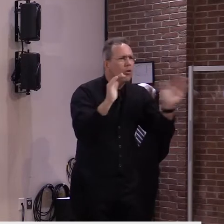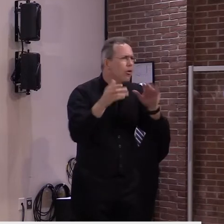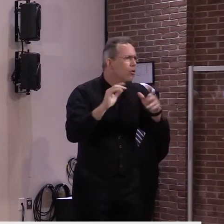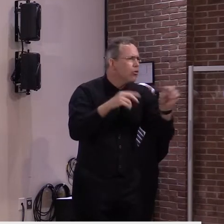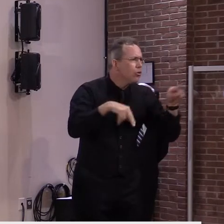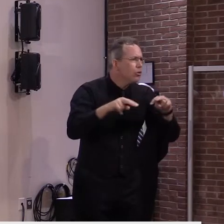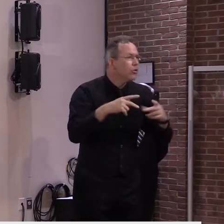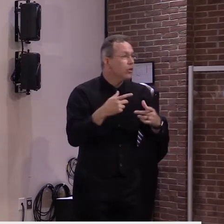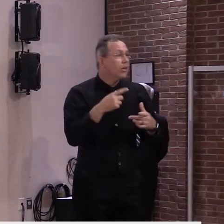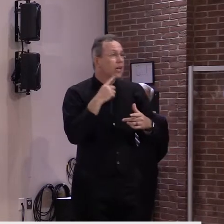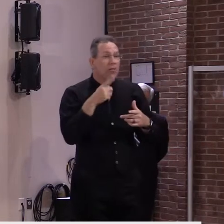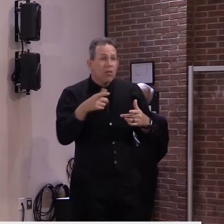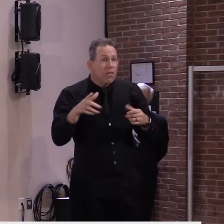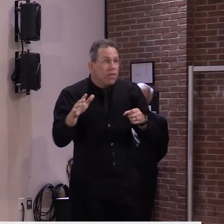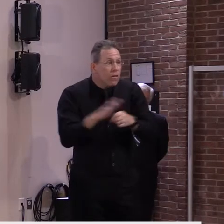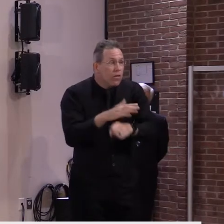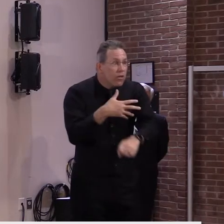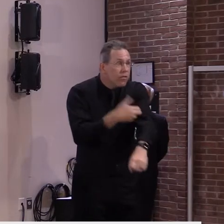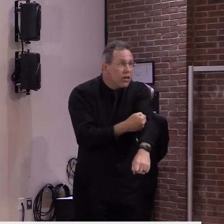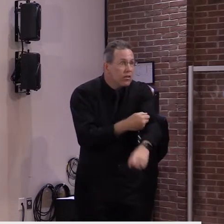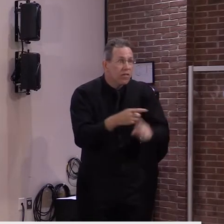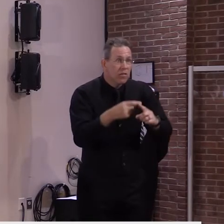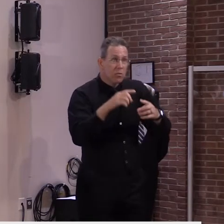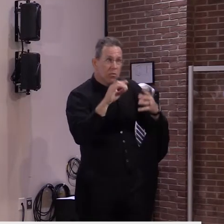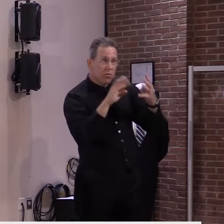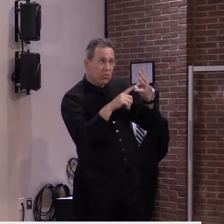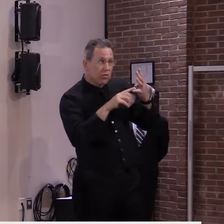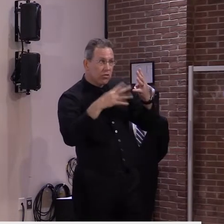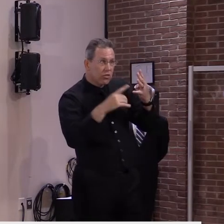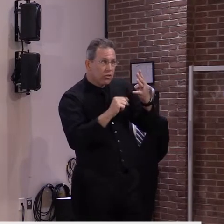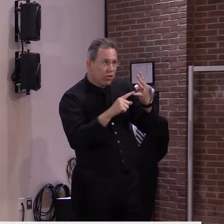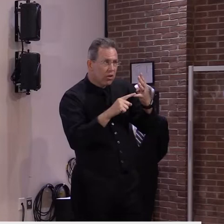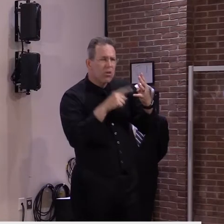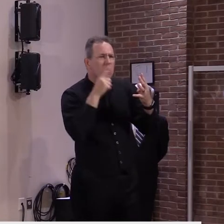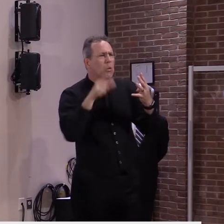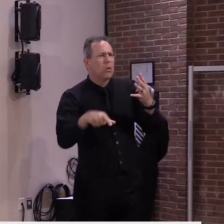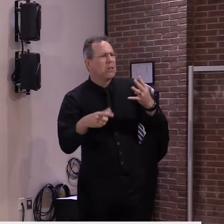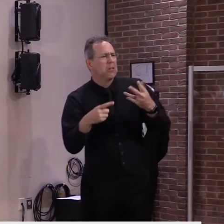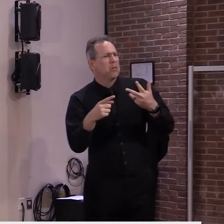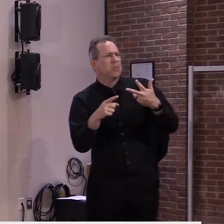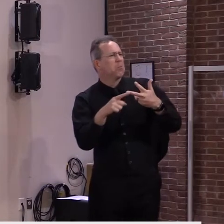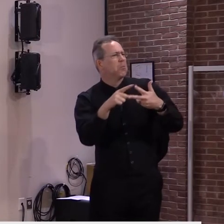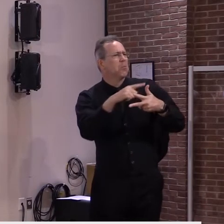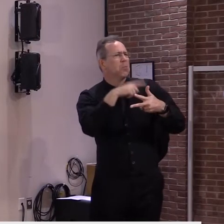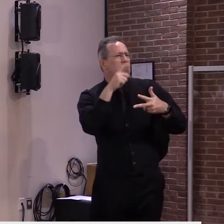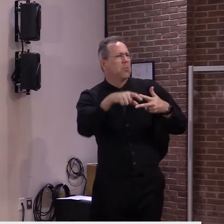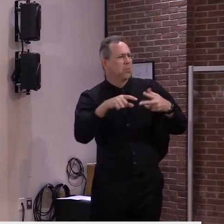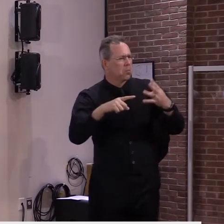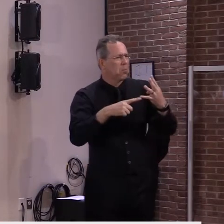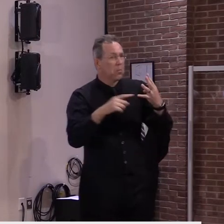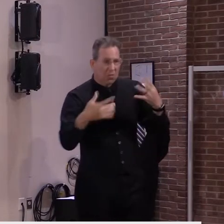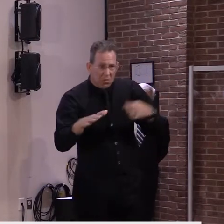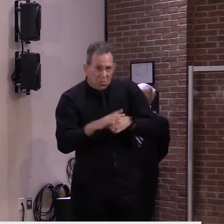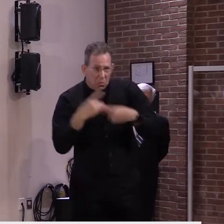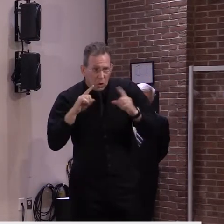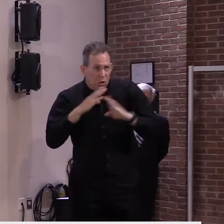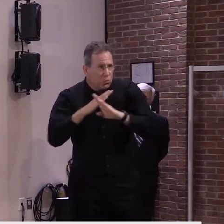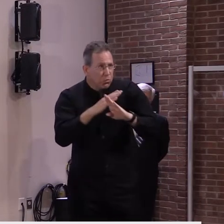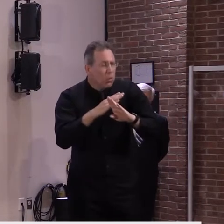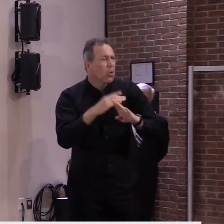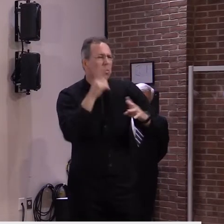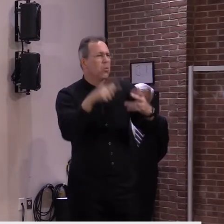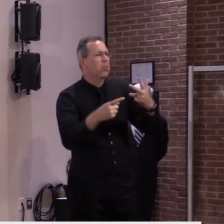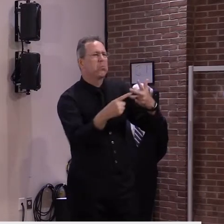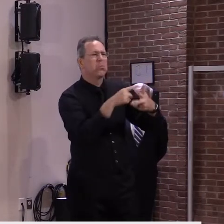there is no need for them to seek another vaccine. Doesn't mean they can't if they don't want to, but